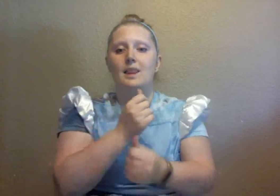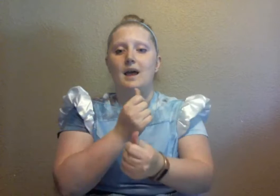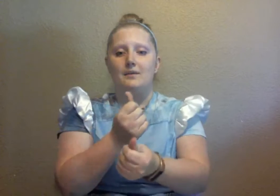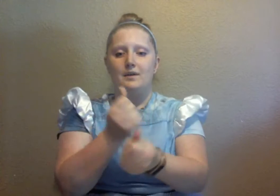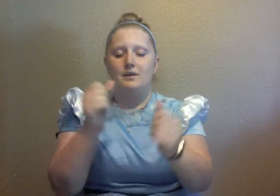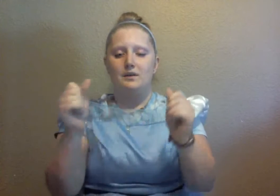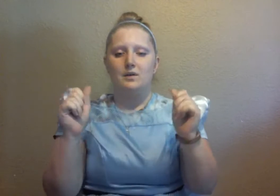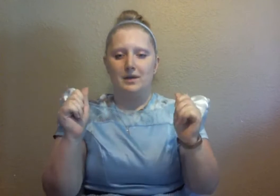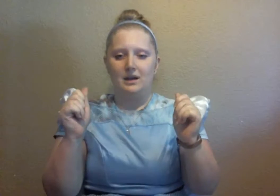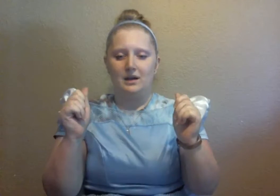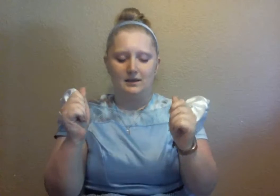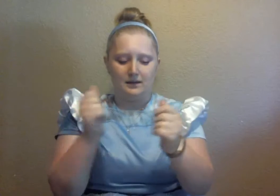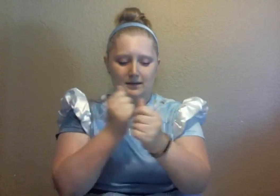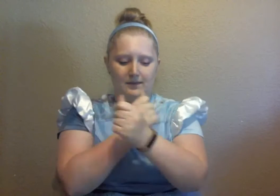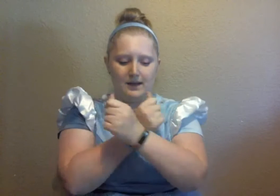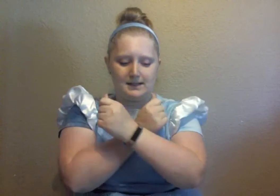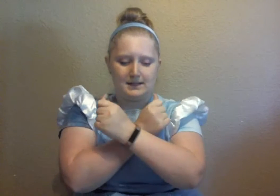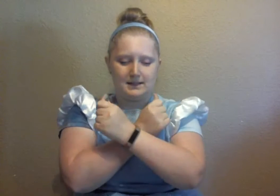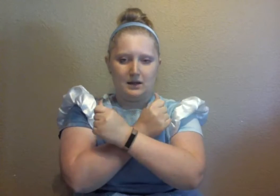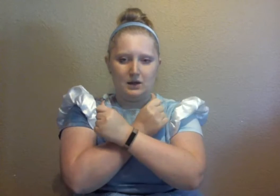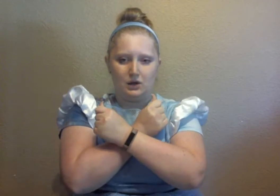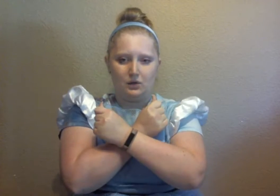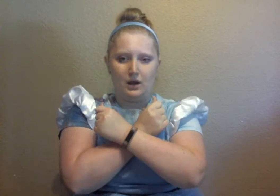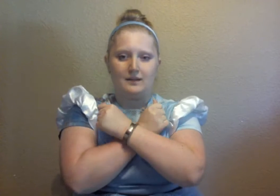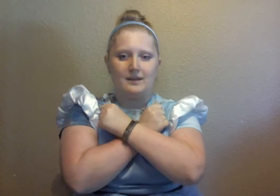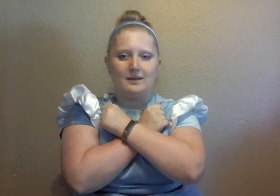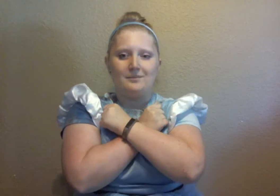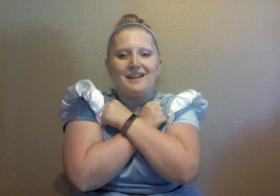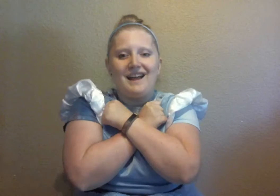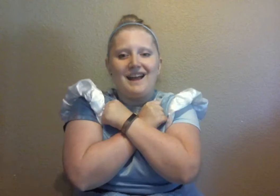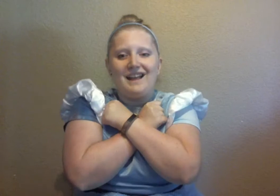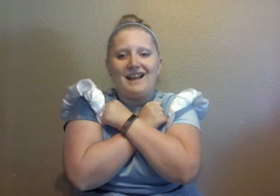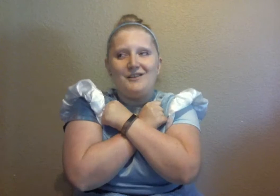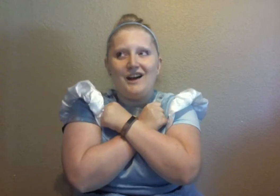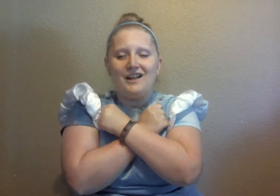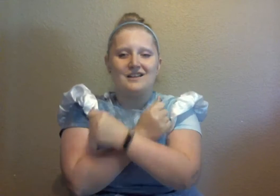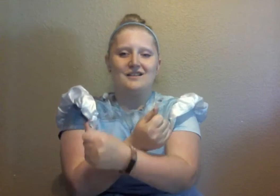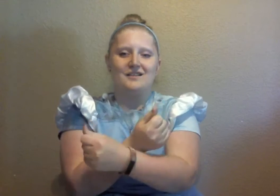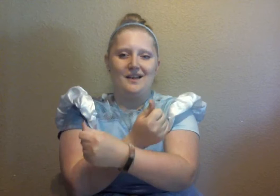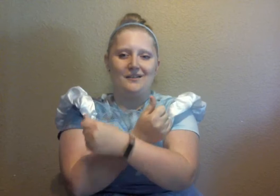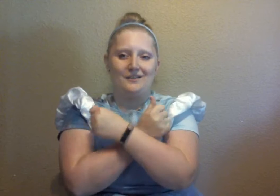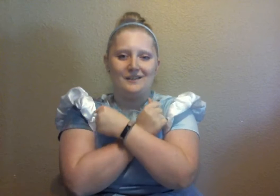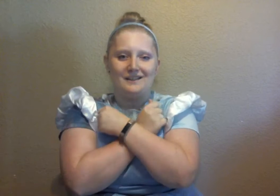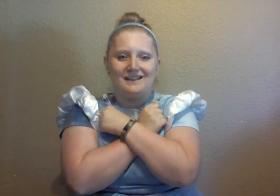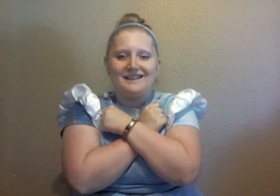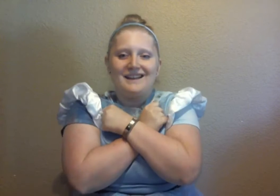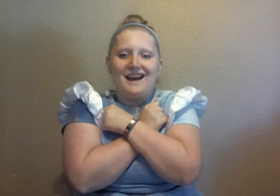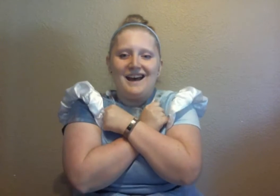love. So you make your hands into fists, you cross them, and you hug yourself.